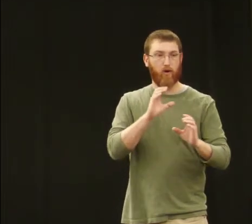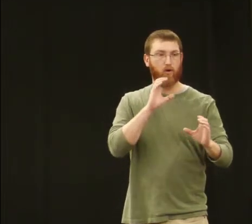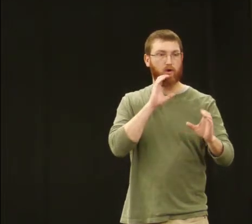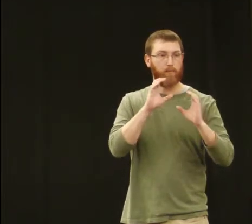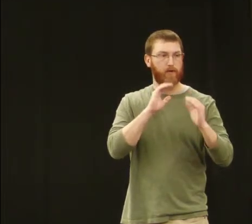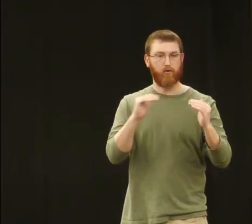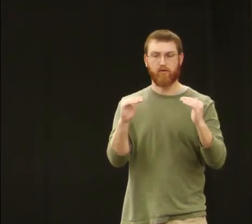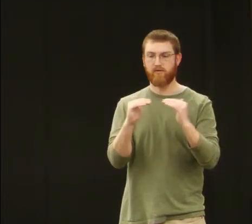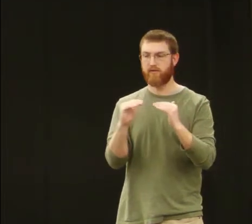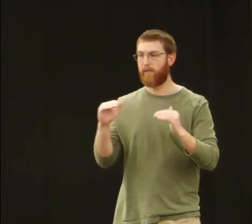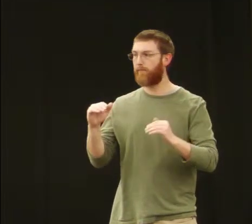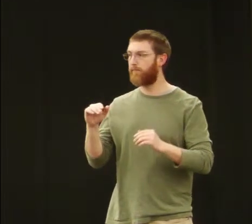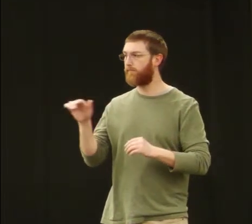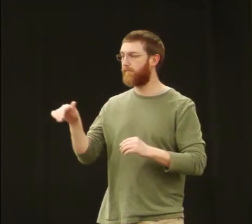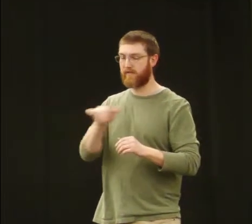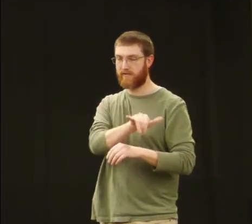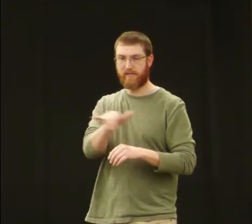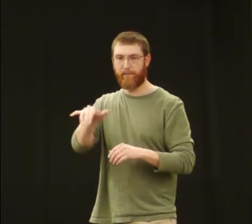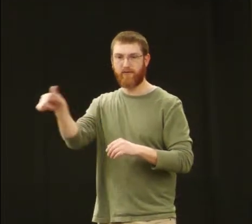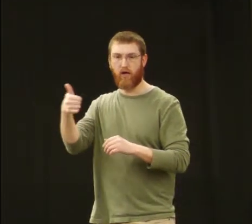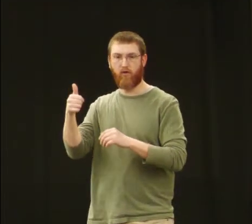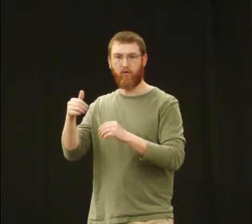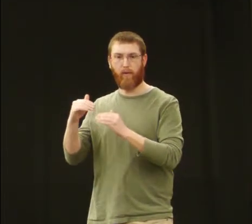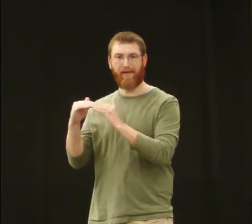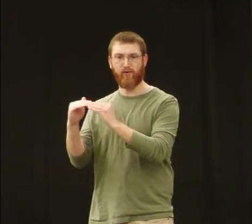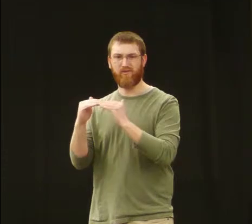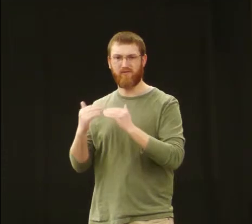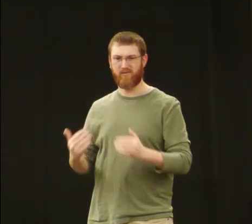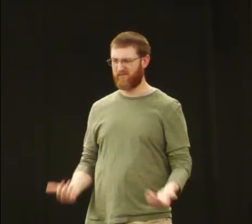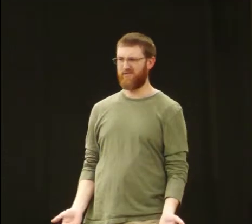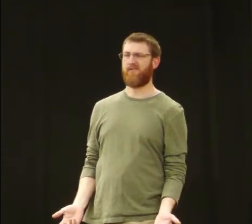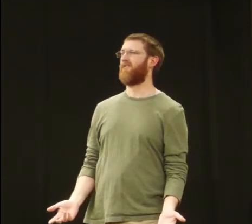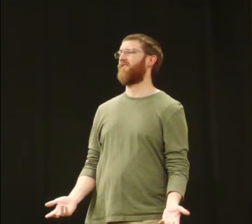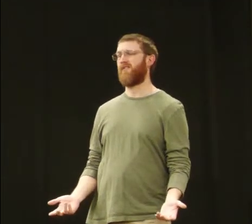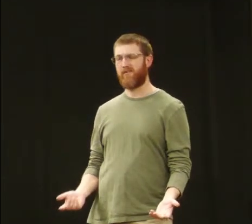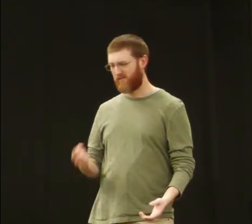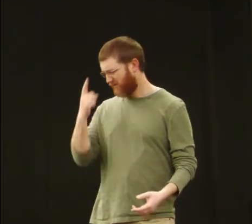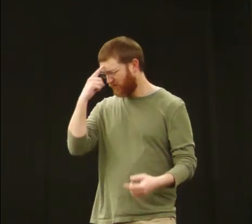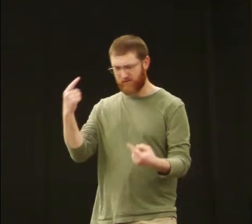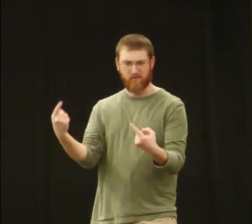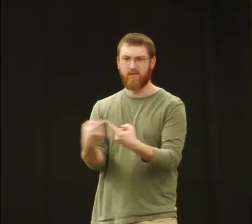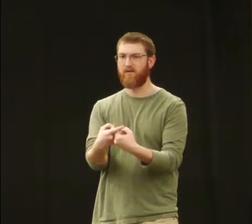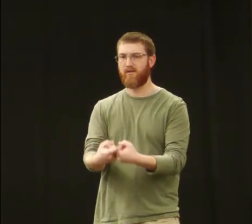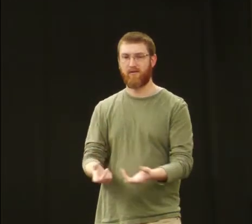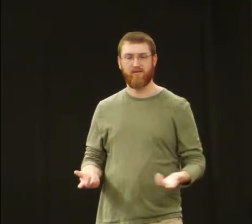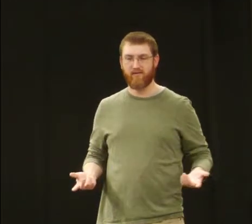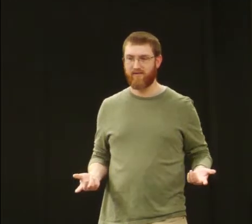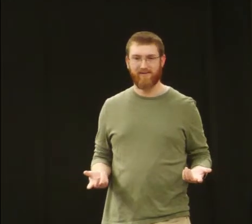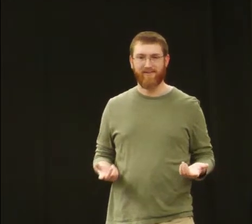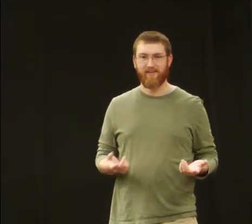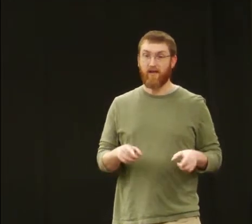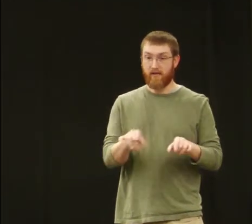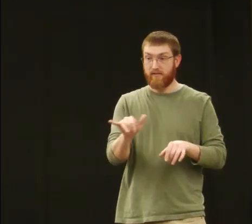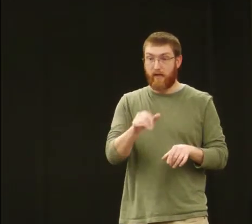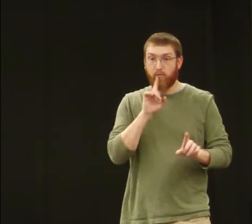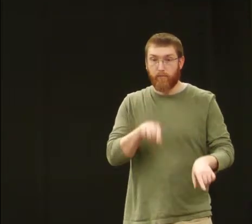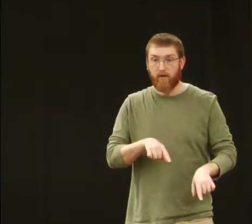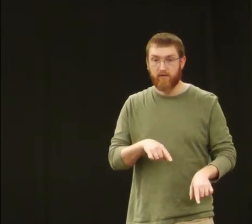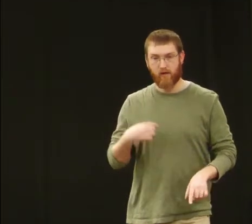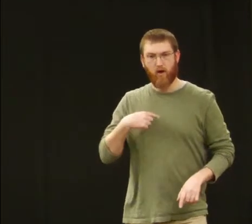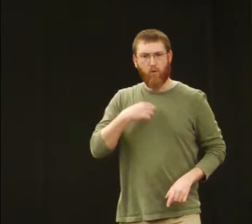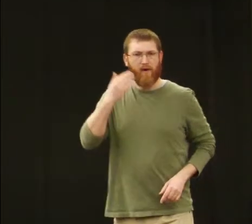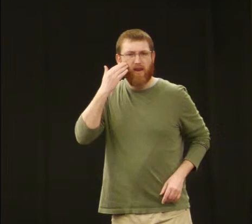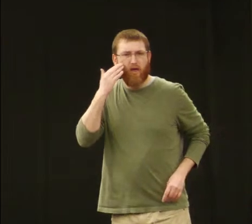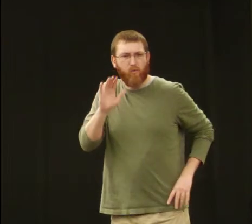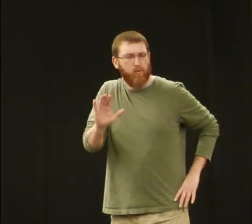commensurate with peers. Whoa. Which is exactly that same response. And we